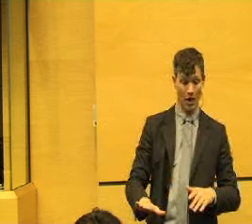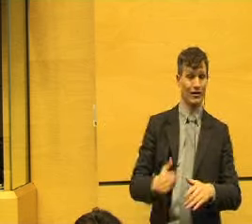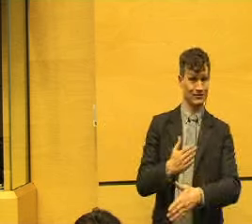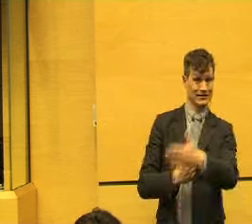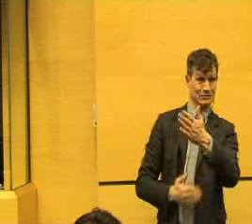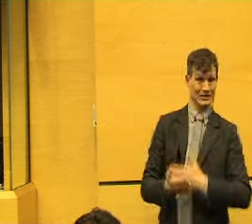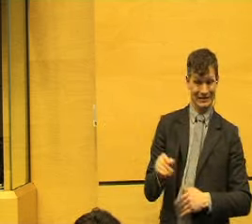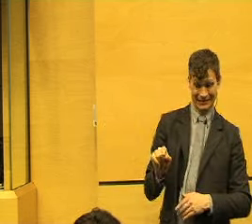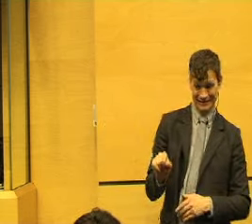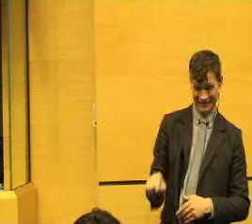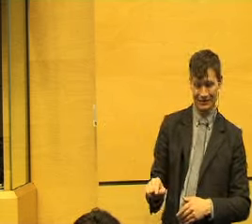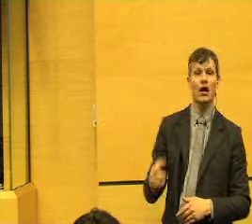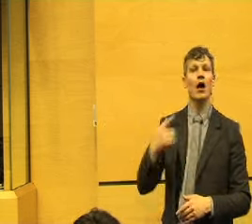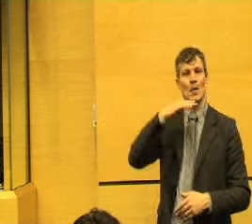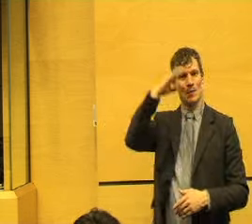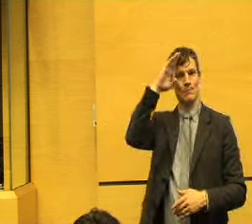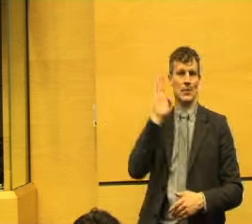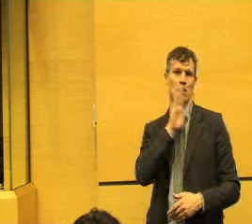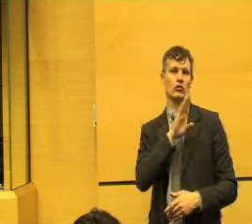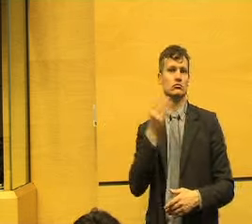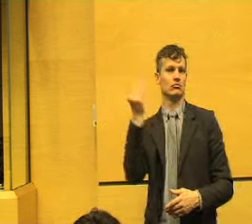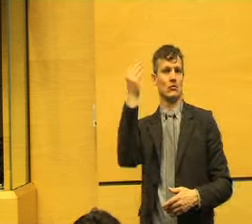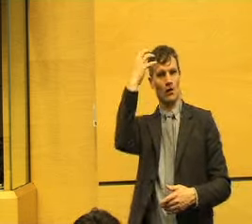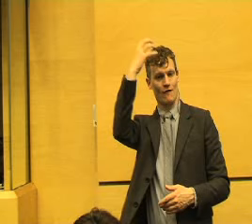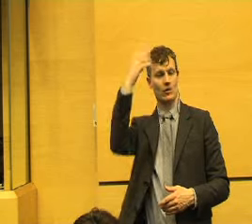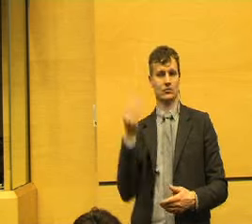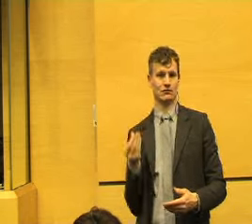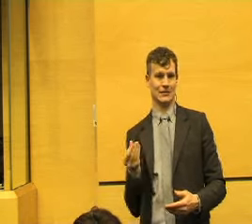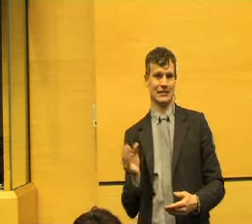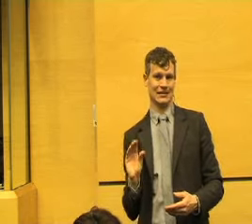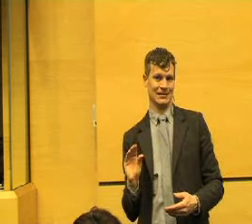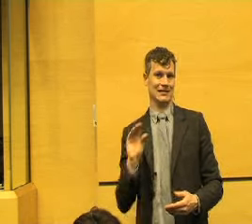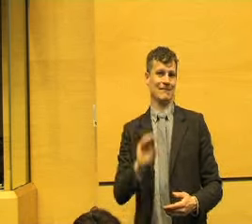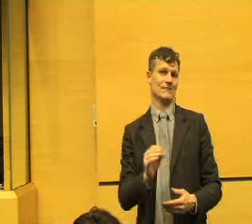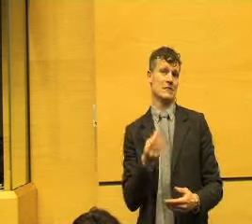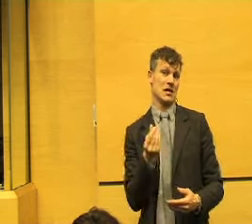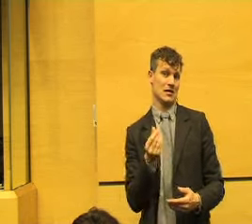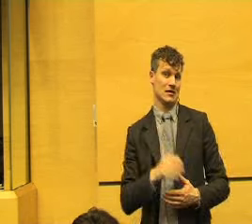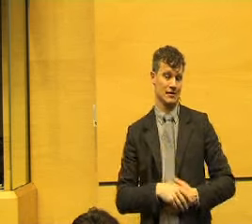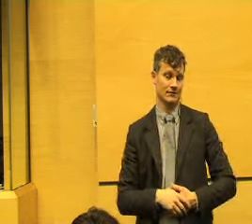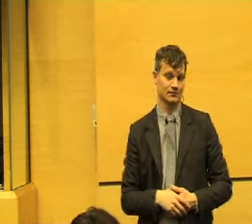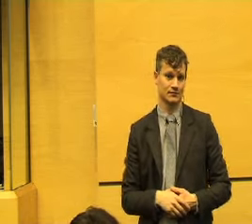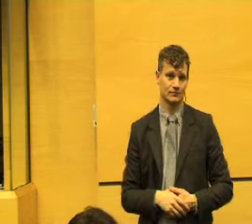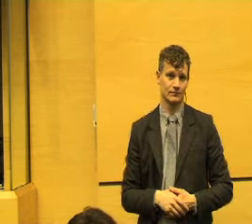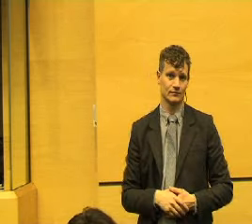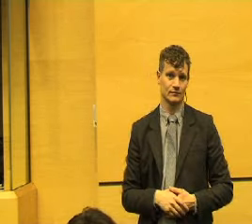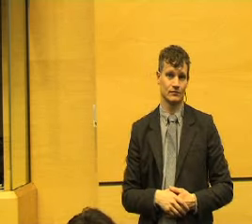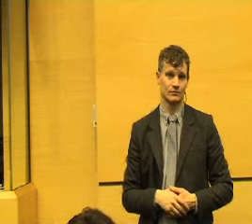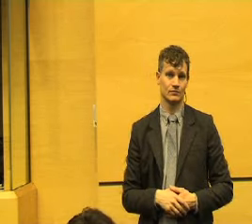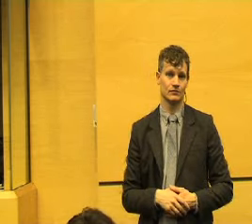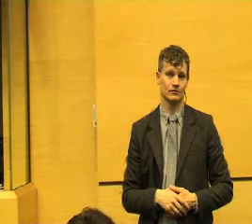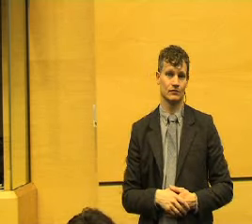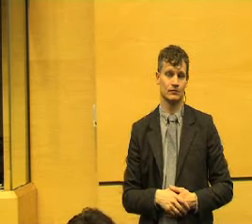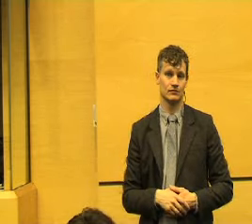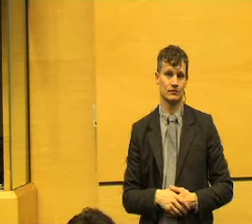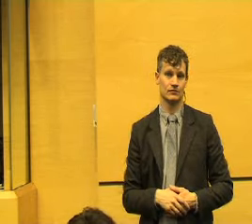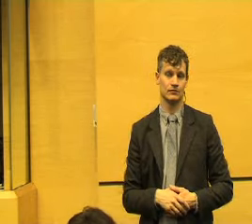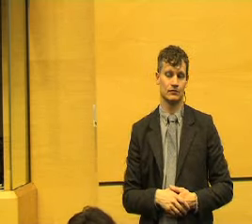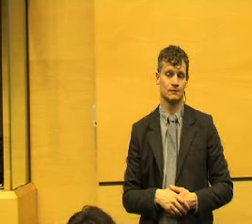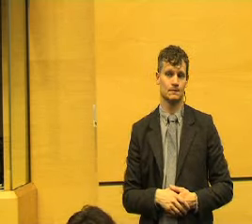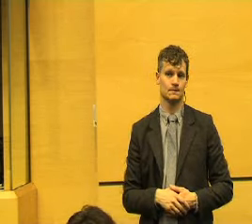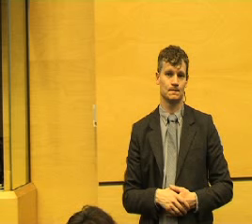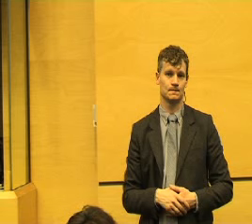NHRC. Meanwhile, some form of financial assistance to parents of the children with